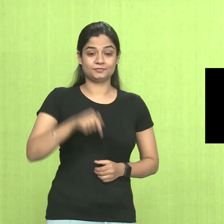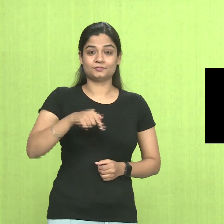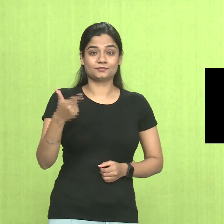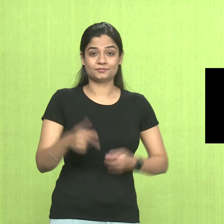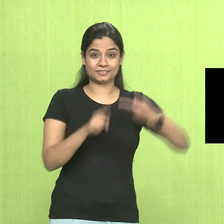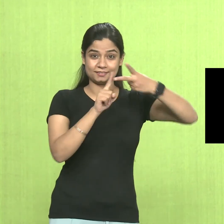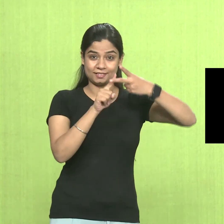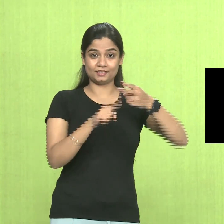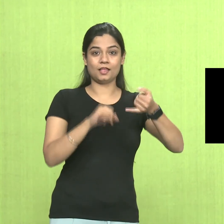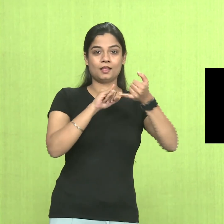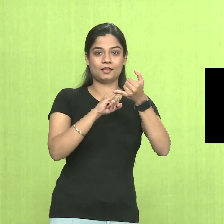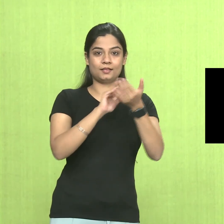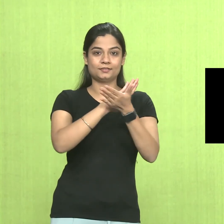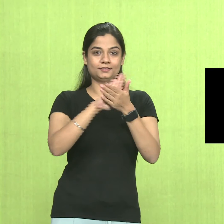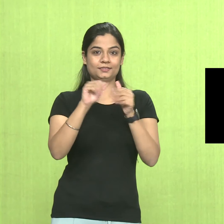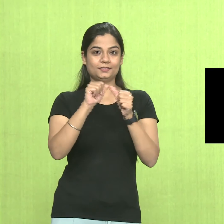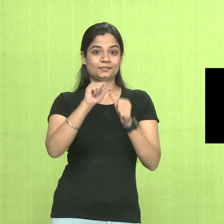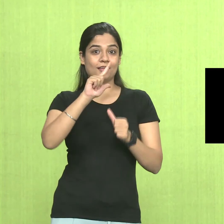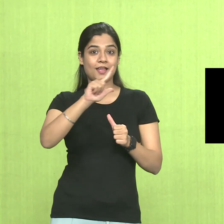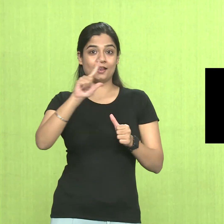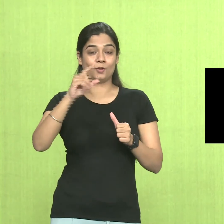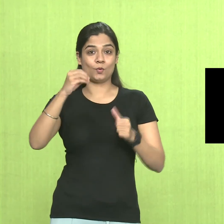The next category is shallow frying.